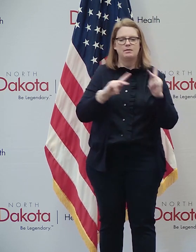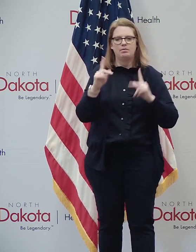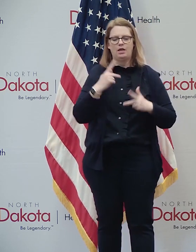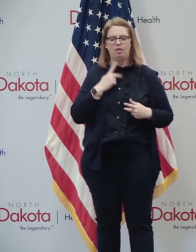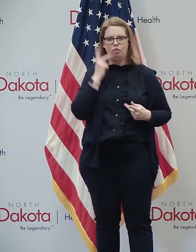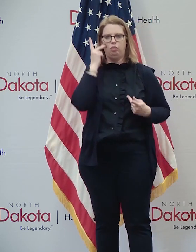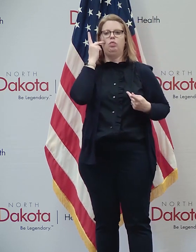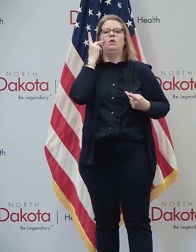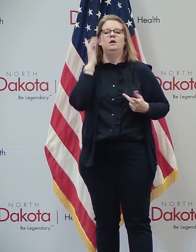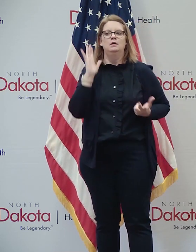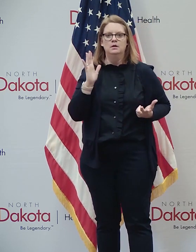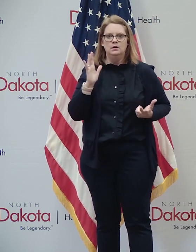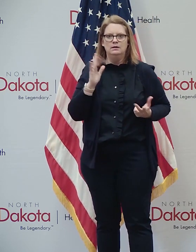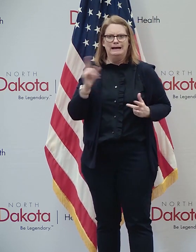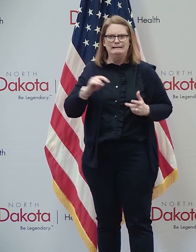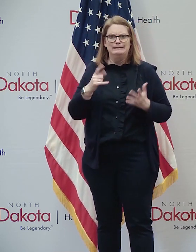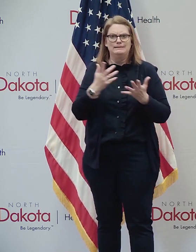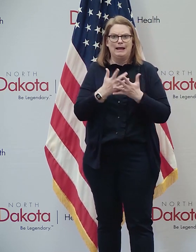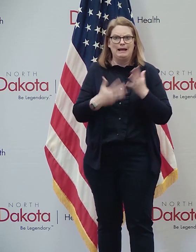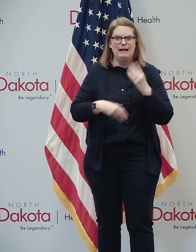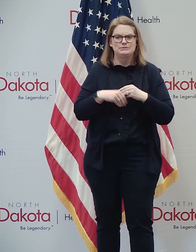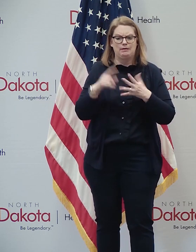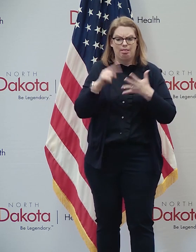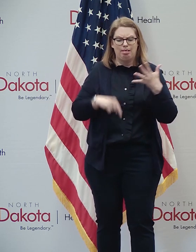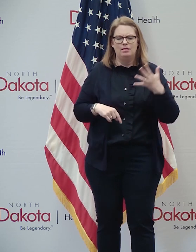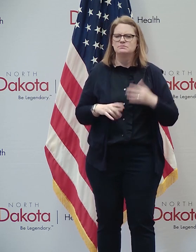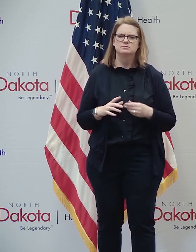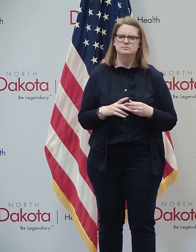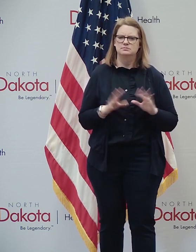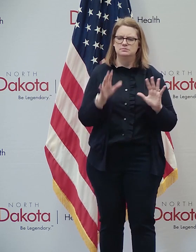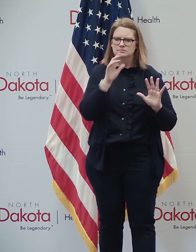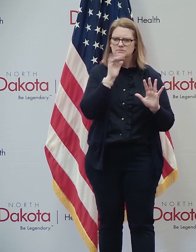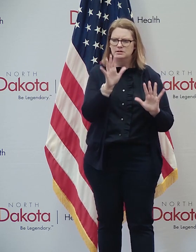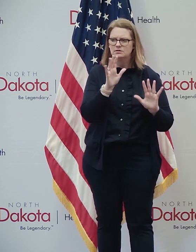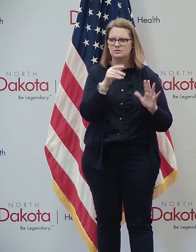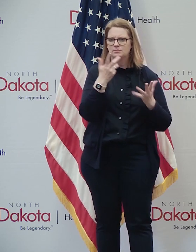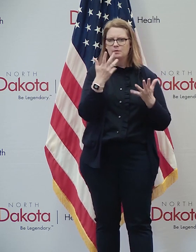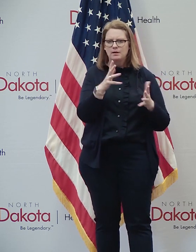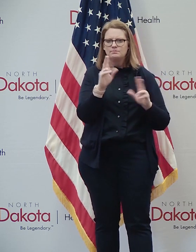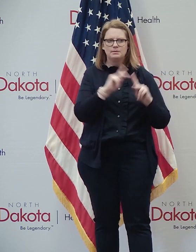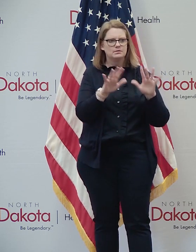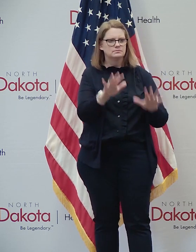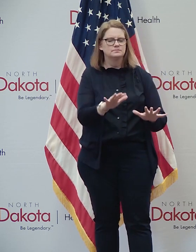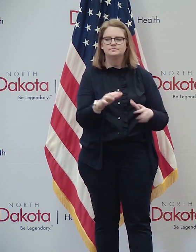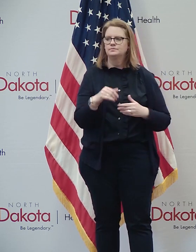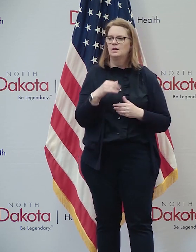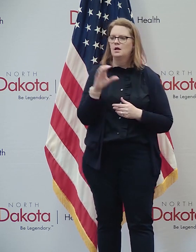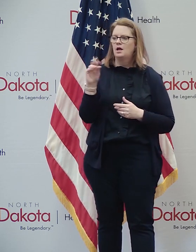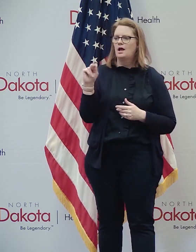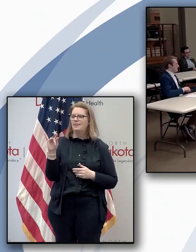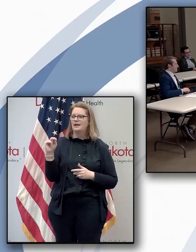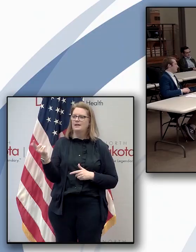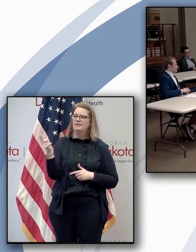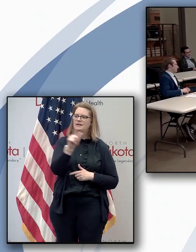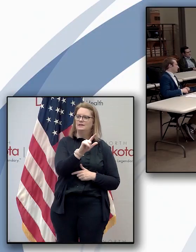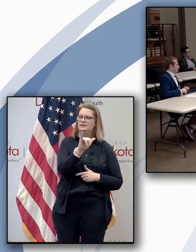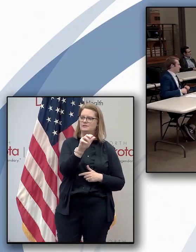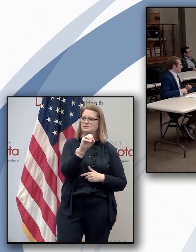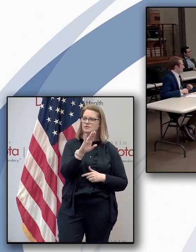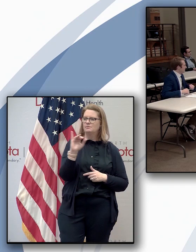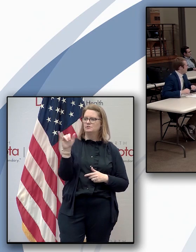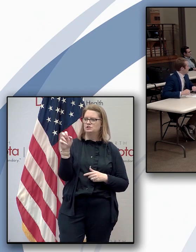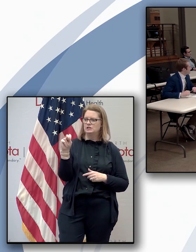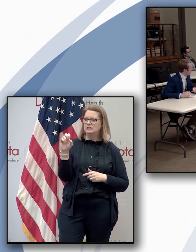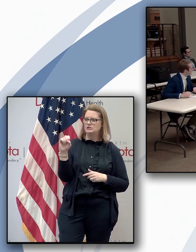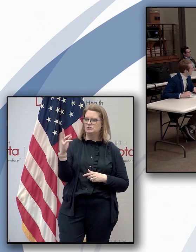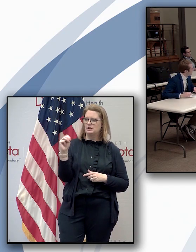with that, maybe more meat, less ice cream in your freezer. I'm not sure, but I think that again, part of it is getting those things going so people have confidence in the supply chain so